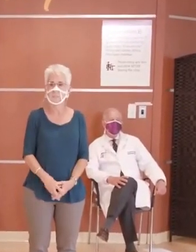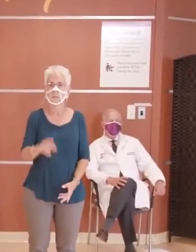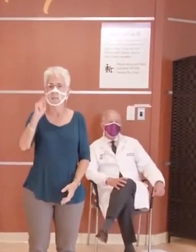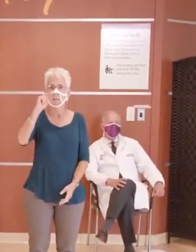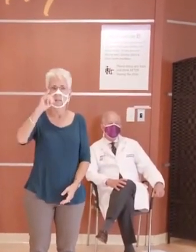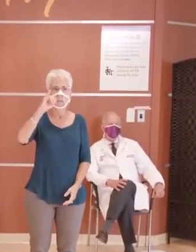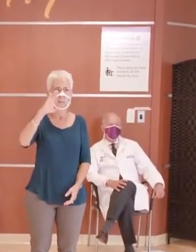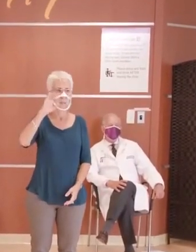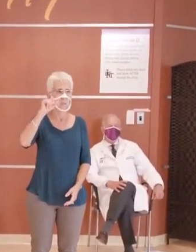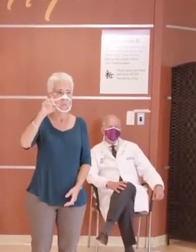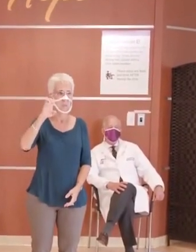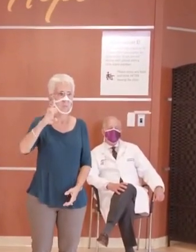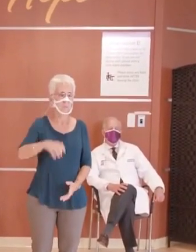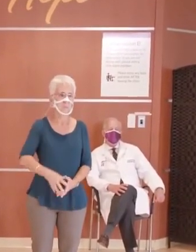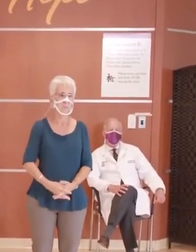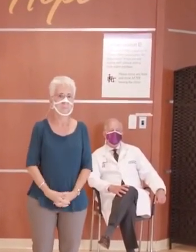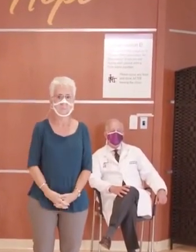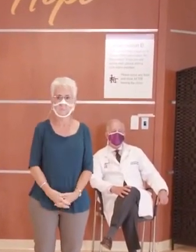who is also online.